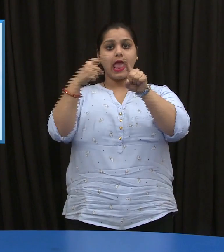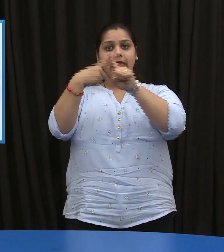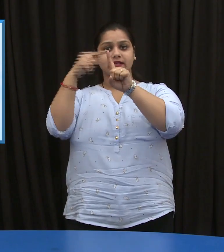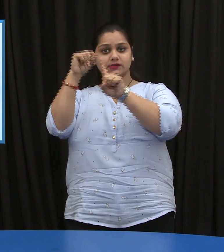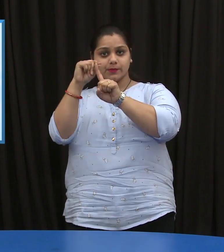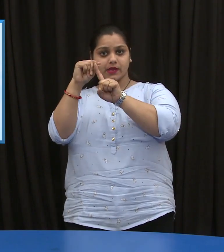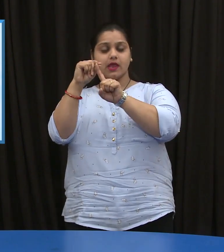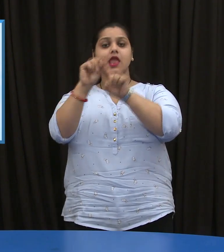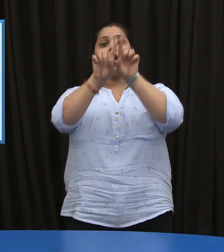desktop elements.